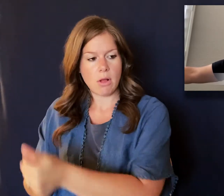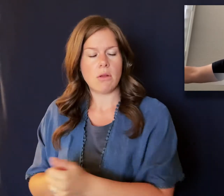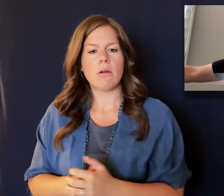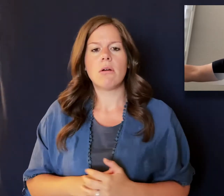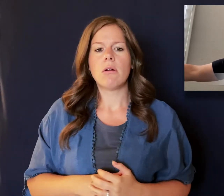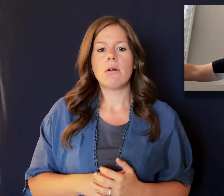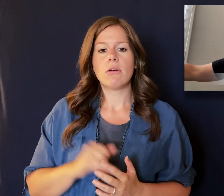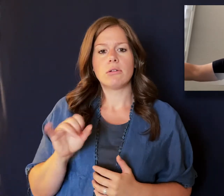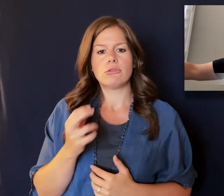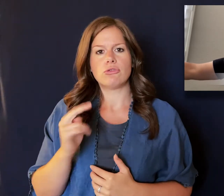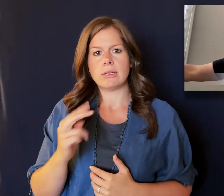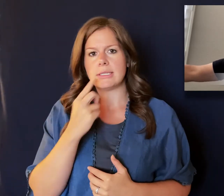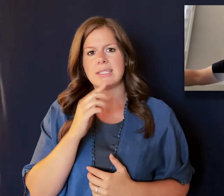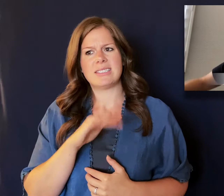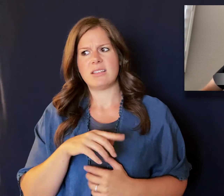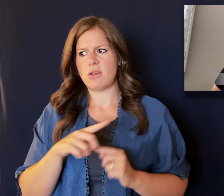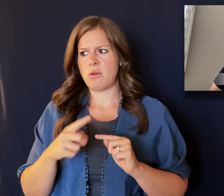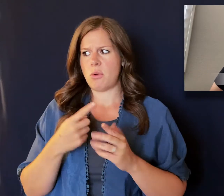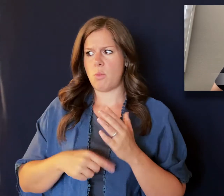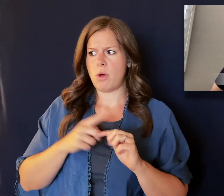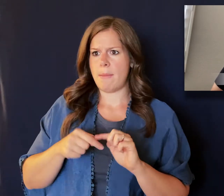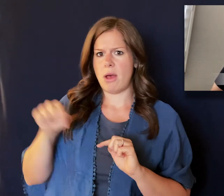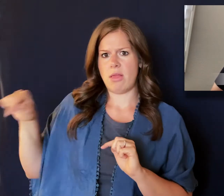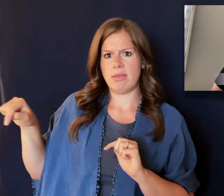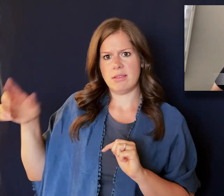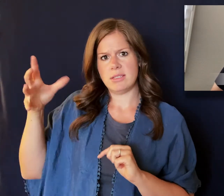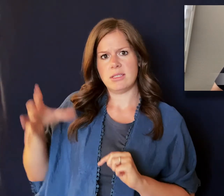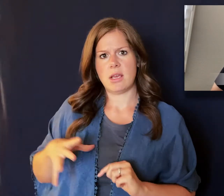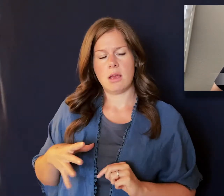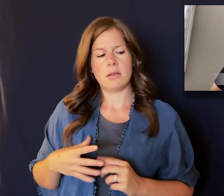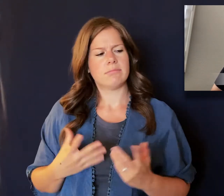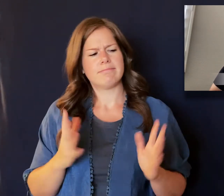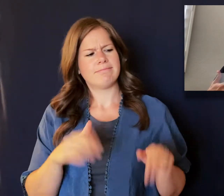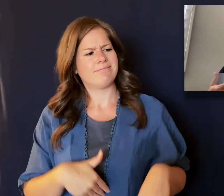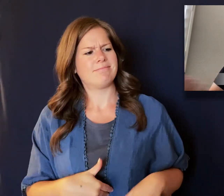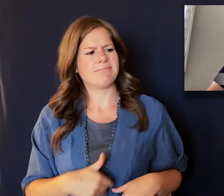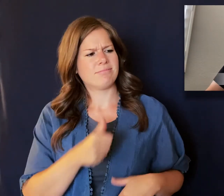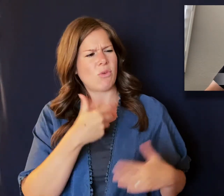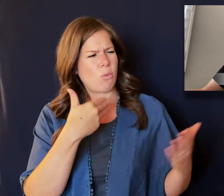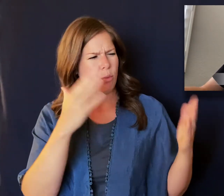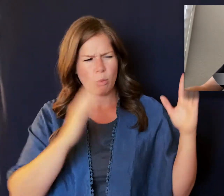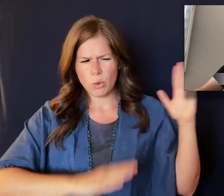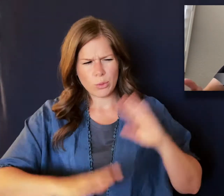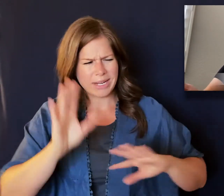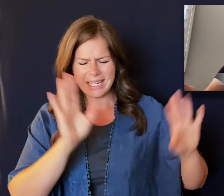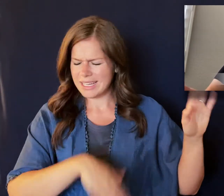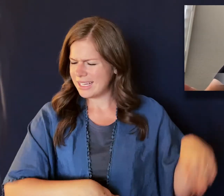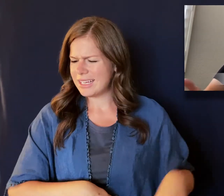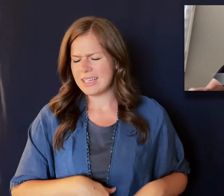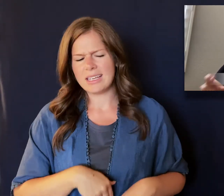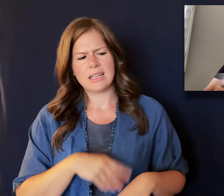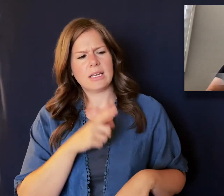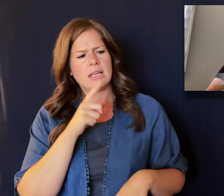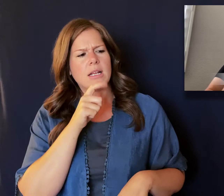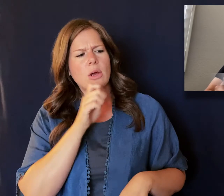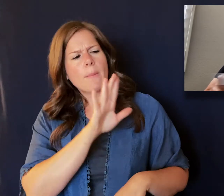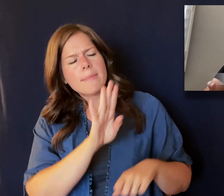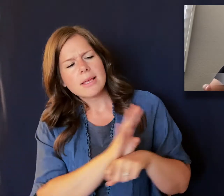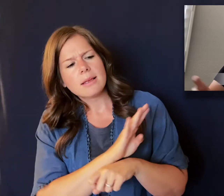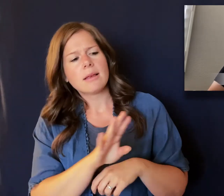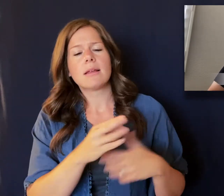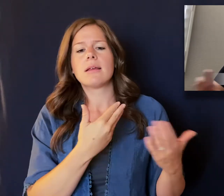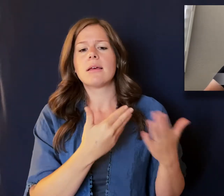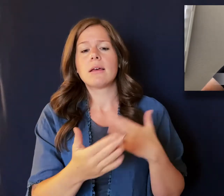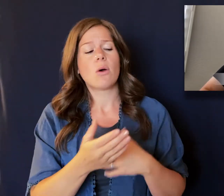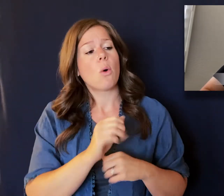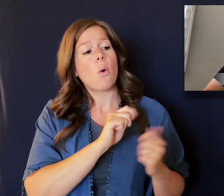too? And Jesus said, if I want him to remain until I come, what is that to you? You follow me. You don't. It doesn't matter. Every one of you is a